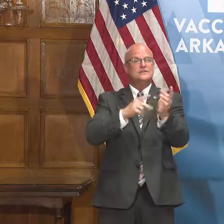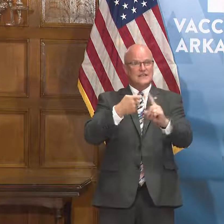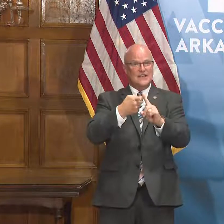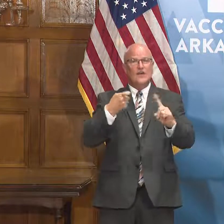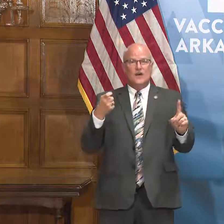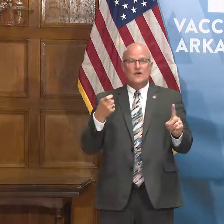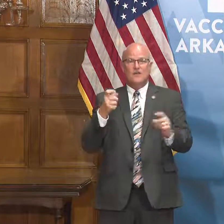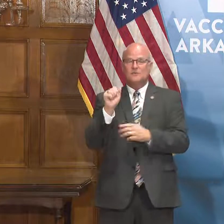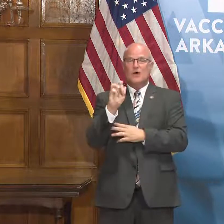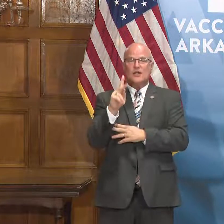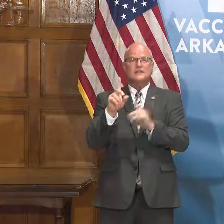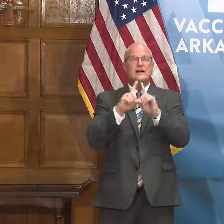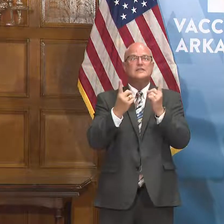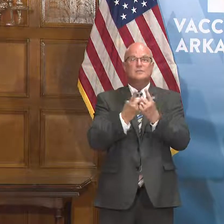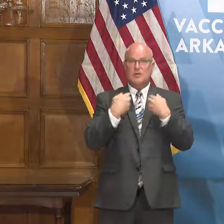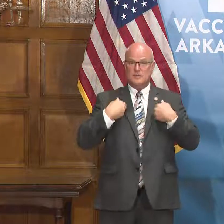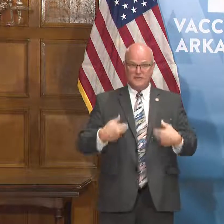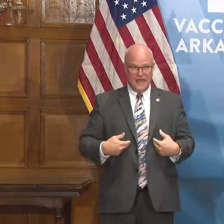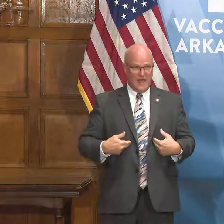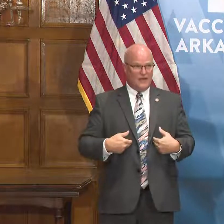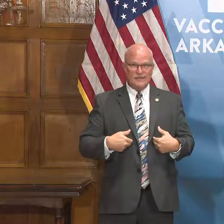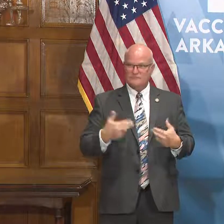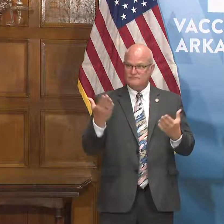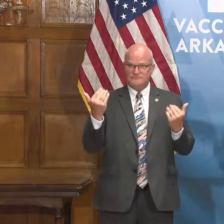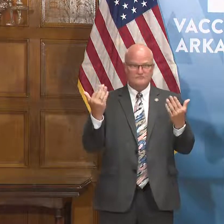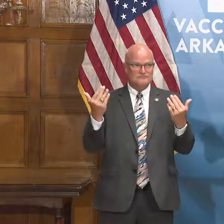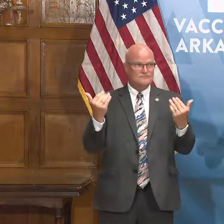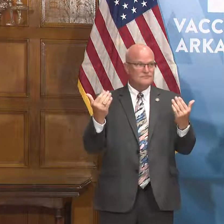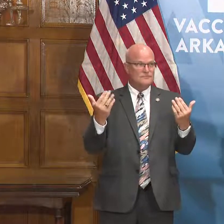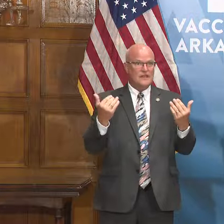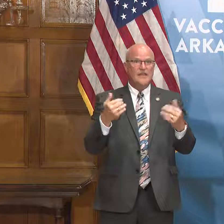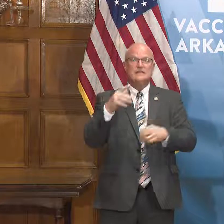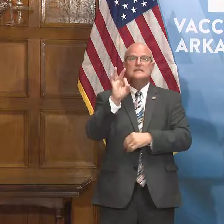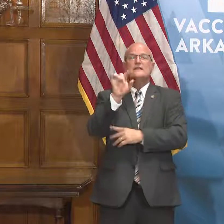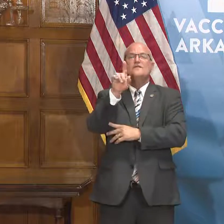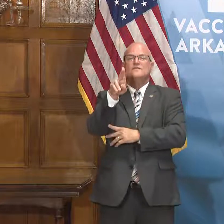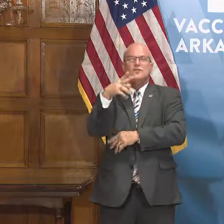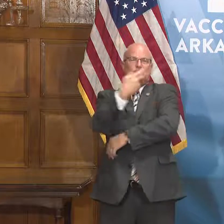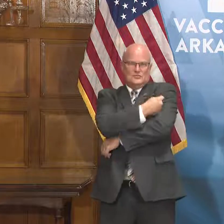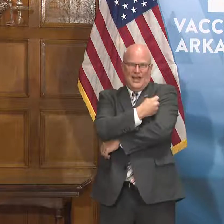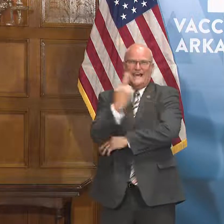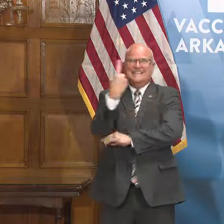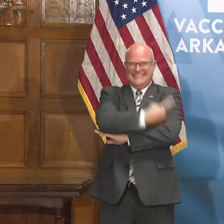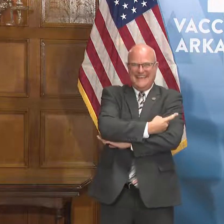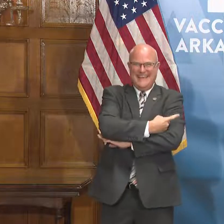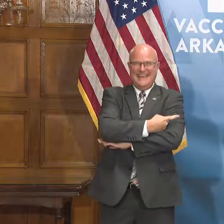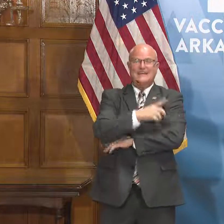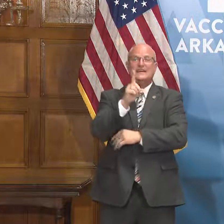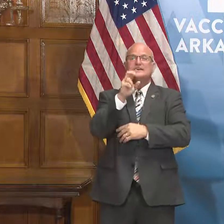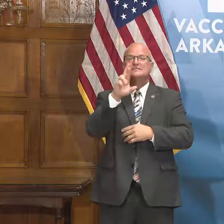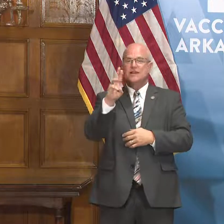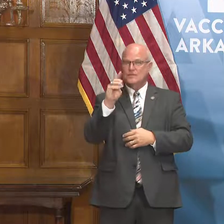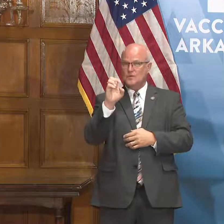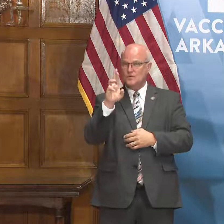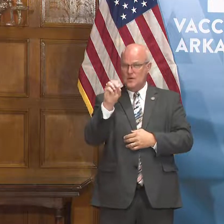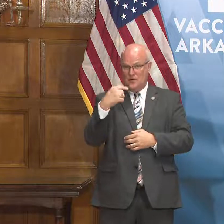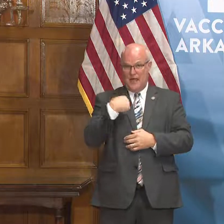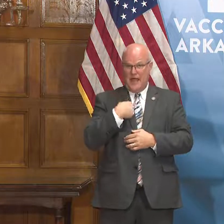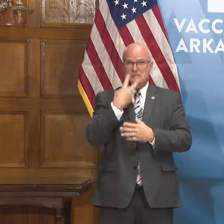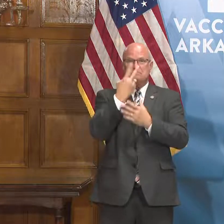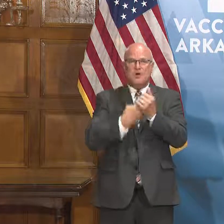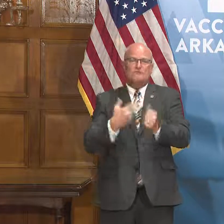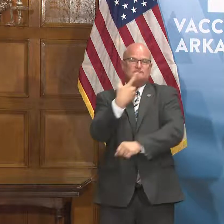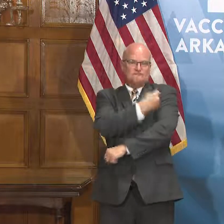the Arkansas Department of Health. If y'all would come up here, this is flu shot day, and so Dr. Romero and I will get our